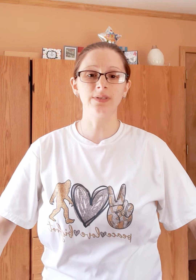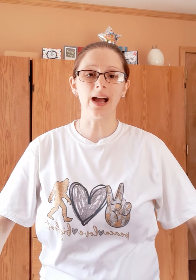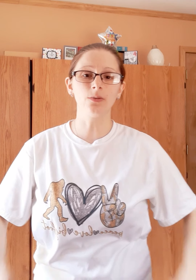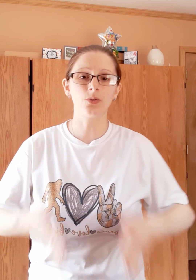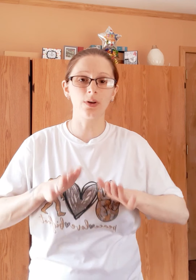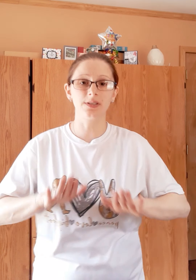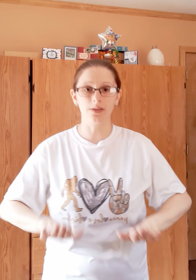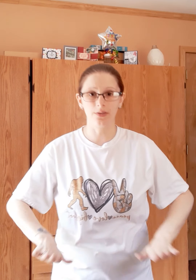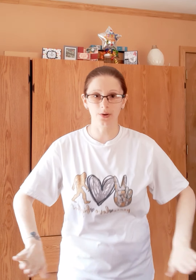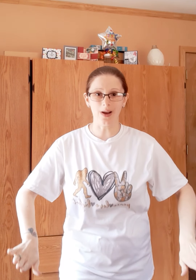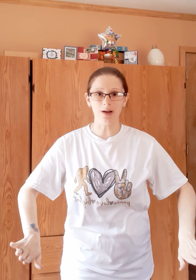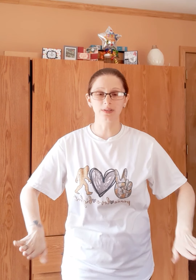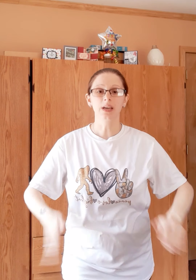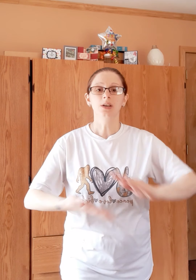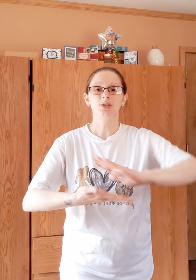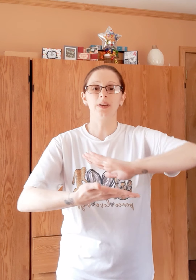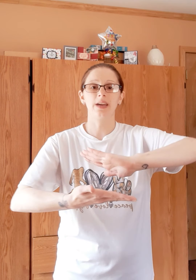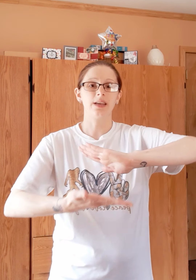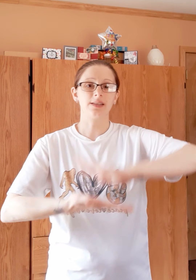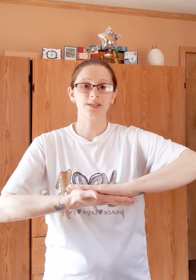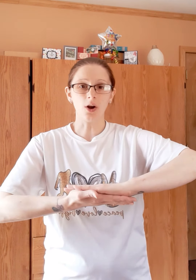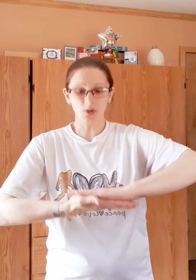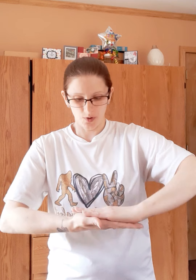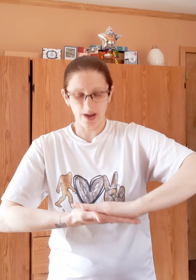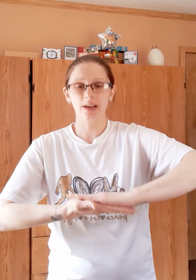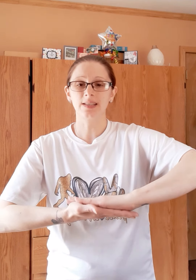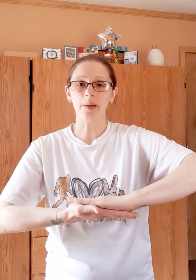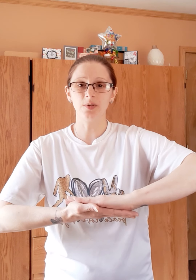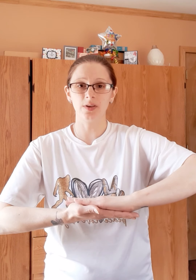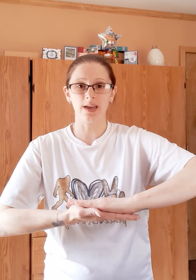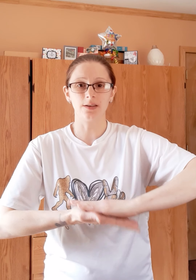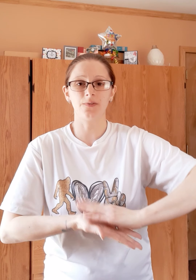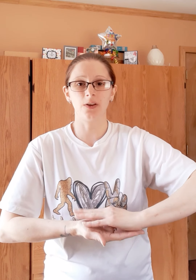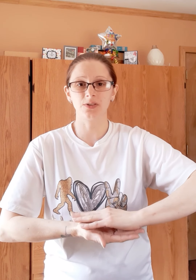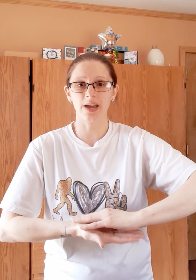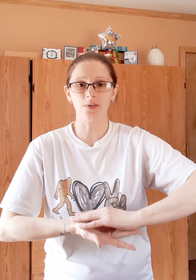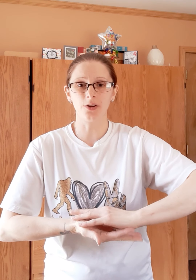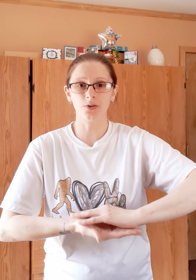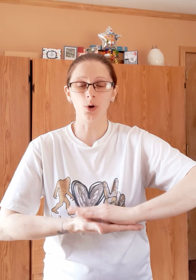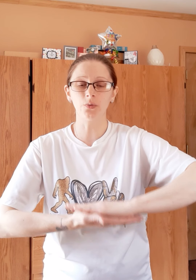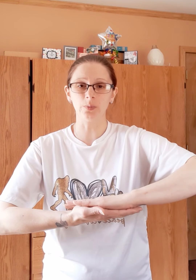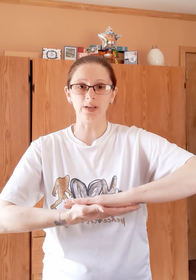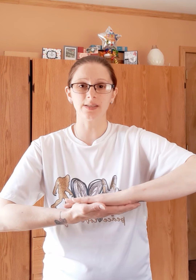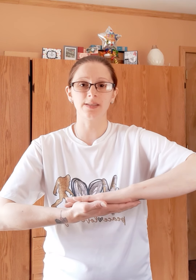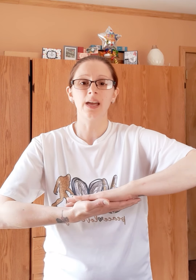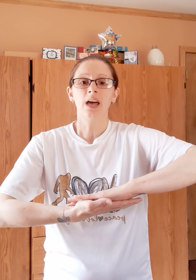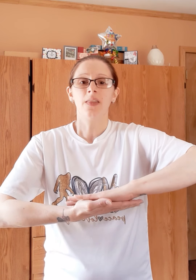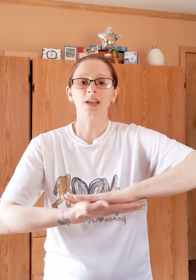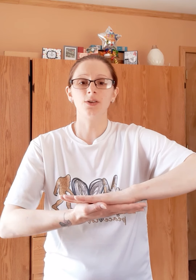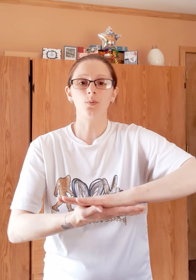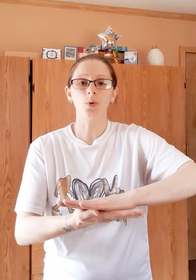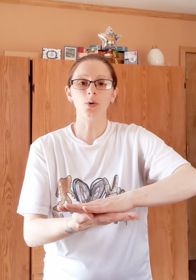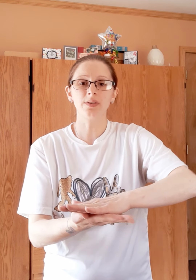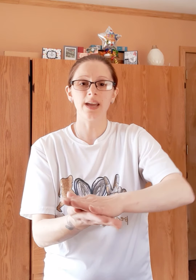down towards the ground. So again, it starts with your hand on top of your hand, fingers kind of under and over wrists. Then you rotate